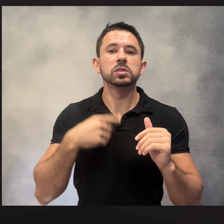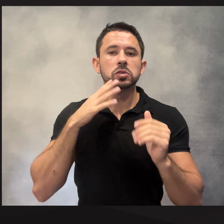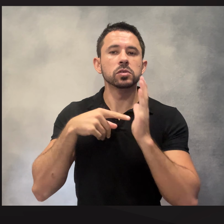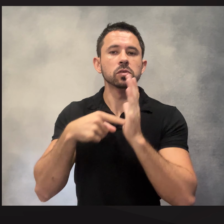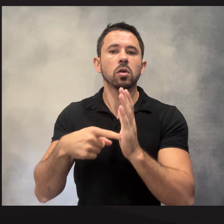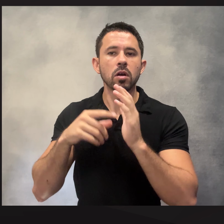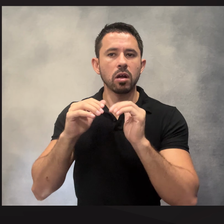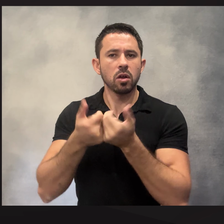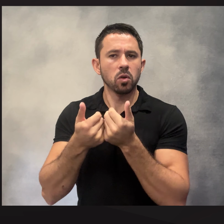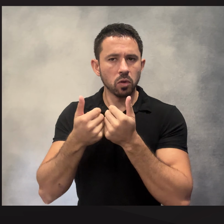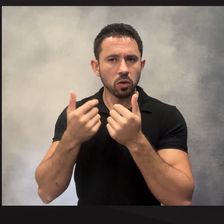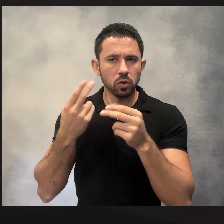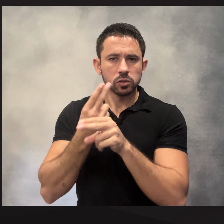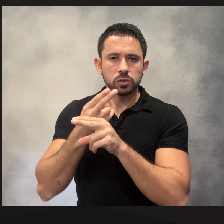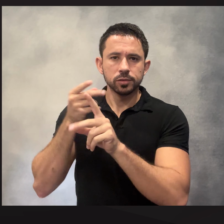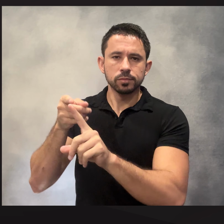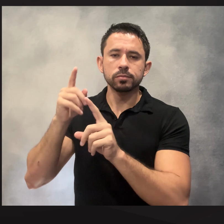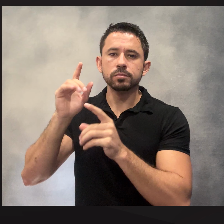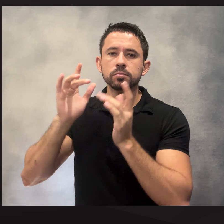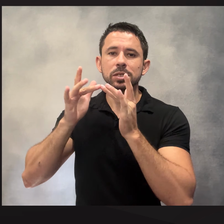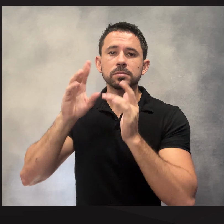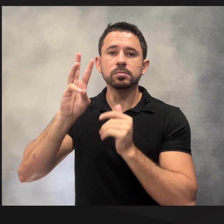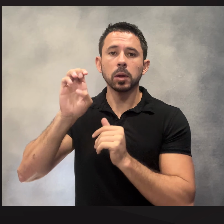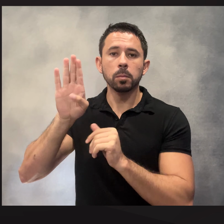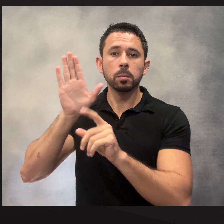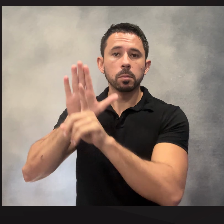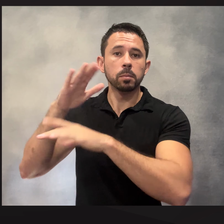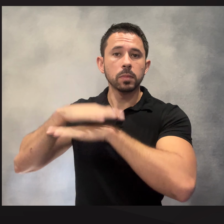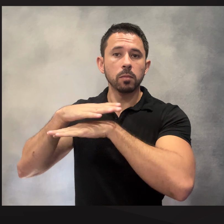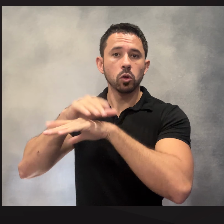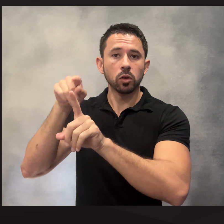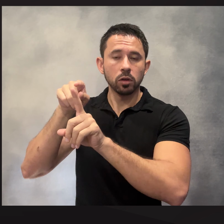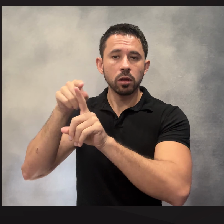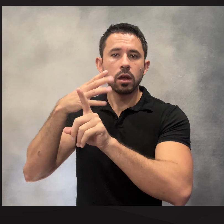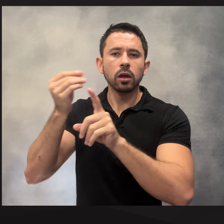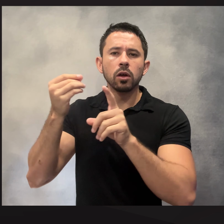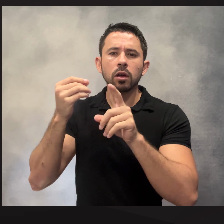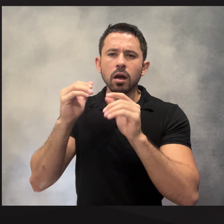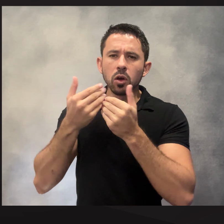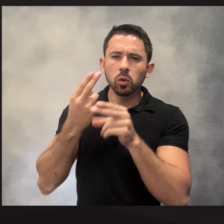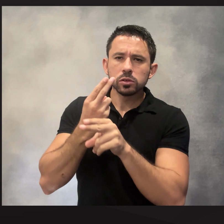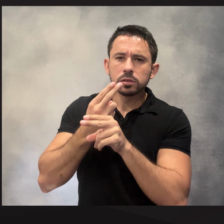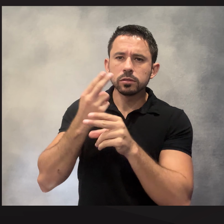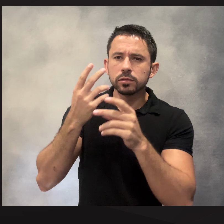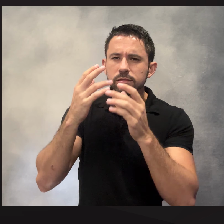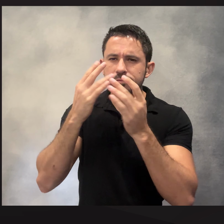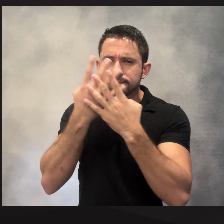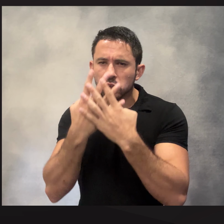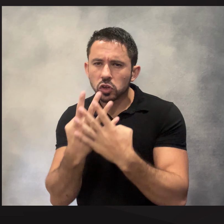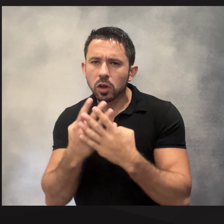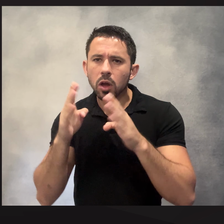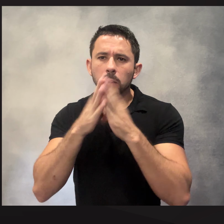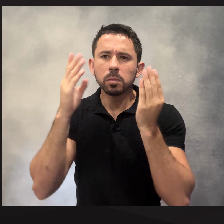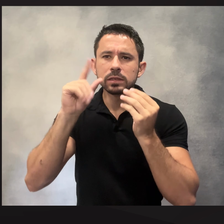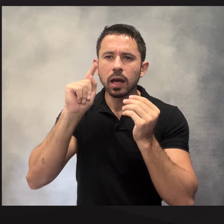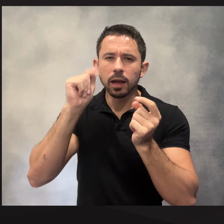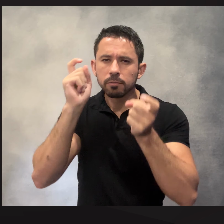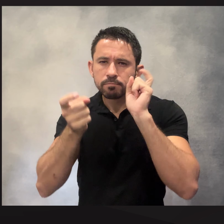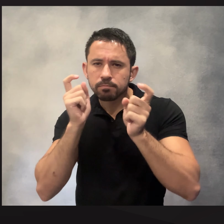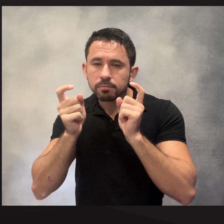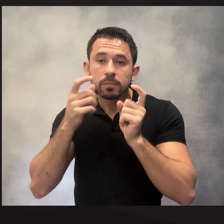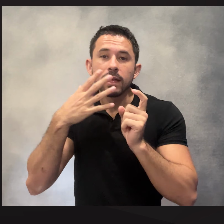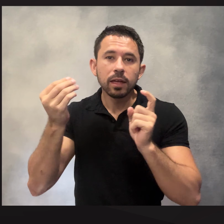We will show you how to use the web platform as well as the filtering open data and